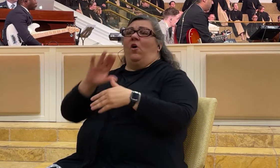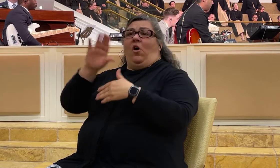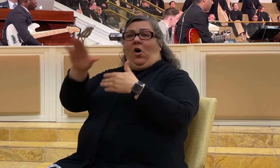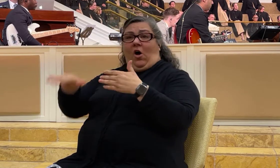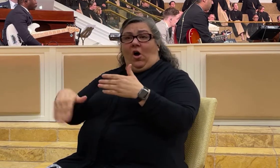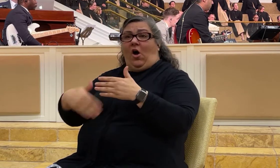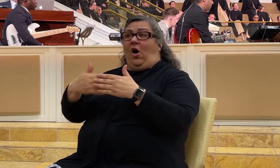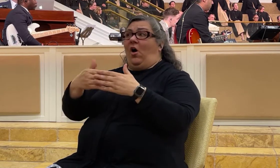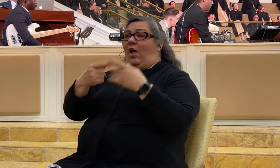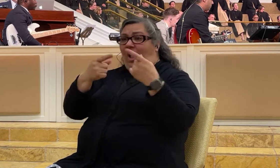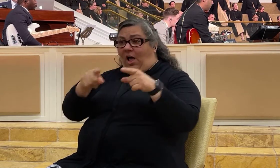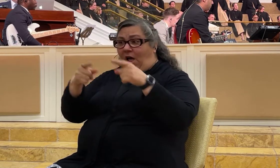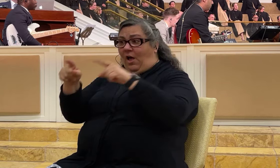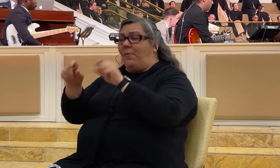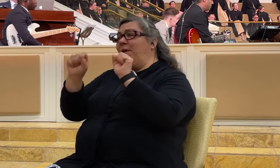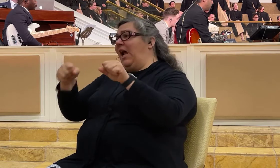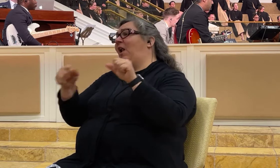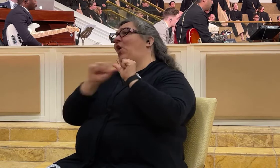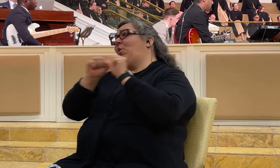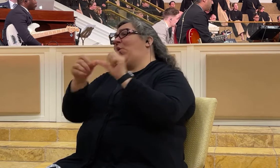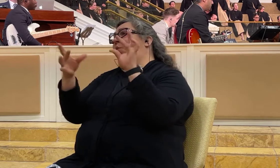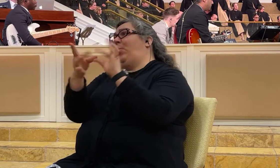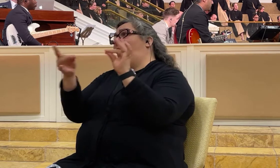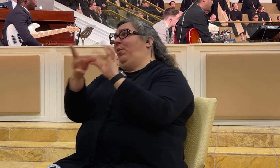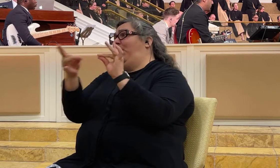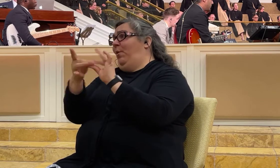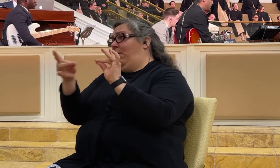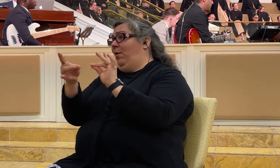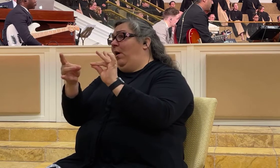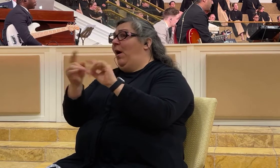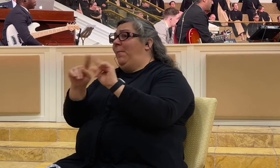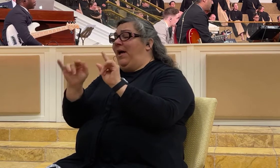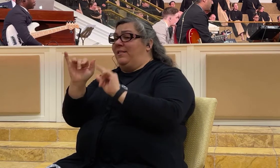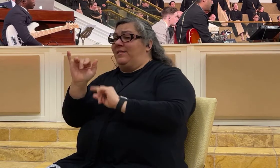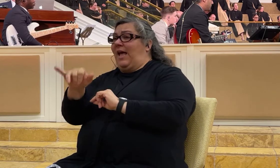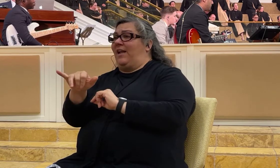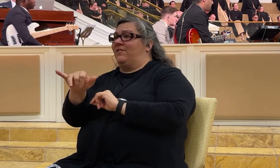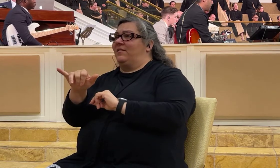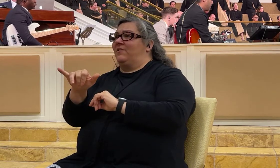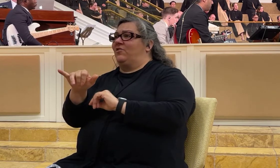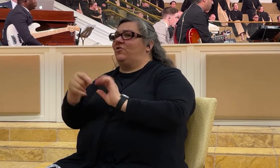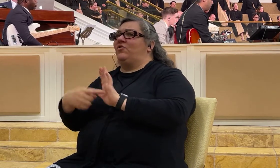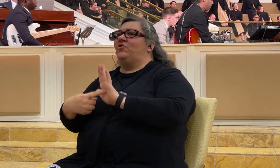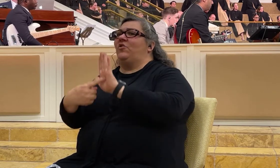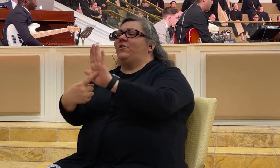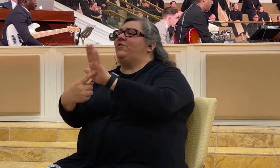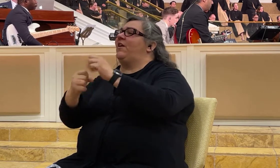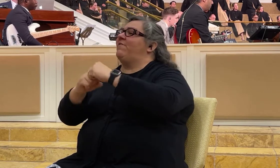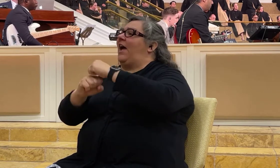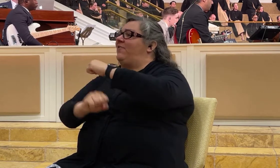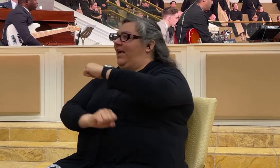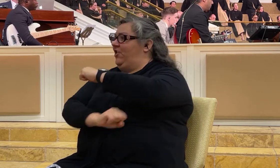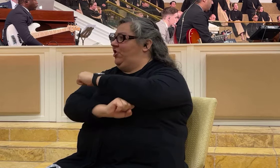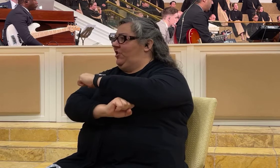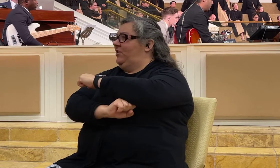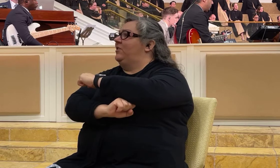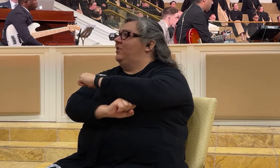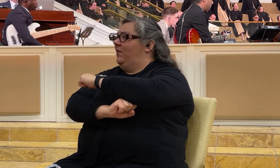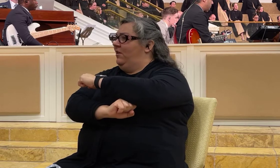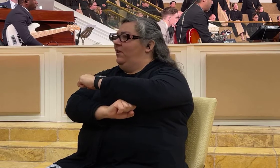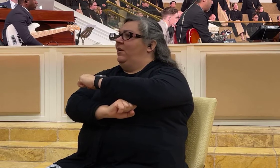we can talk about tonight is laying the foundation for